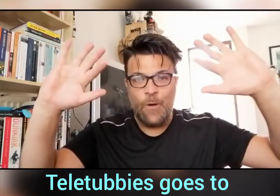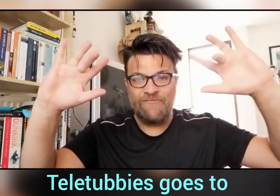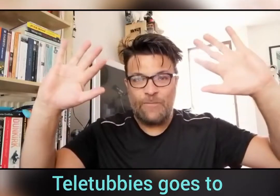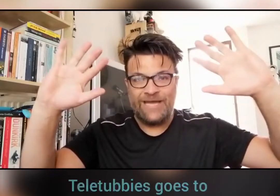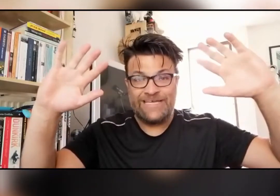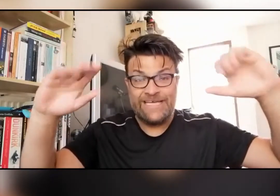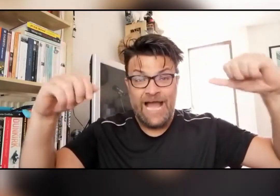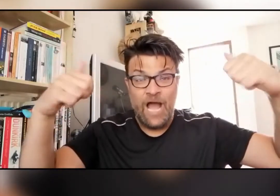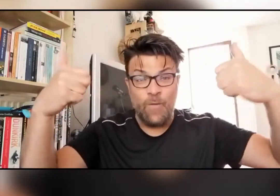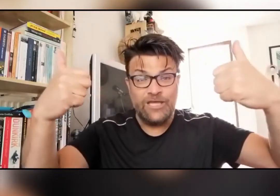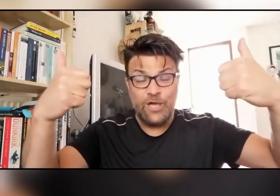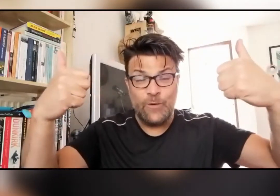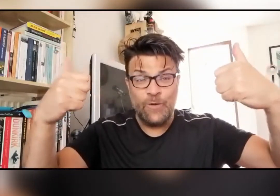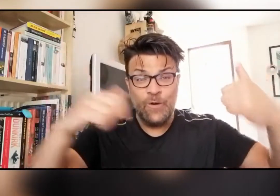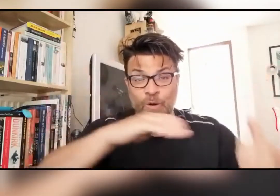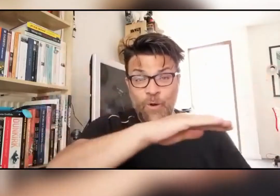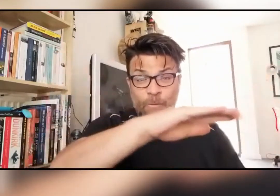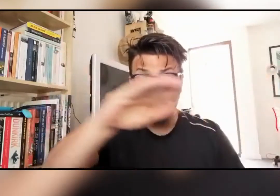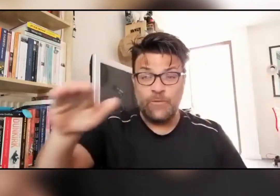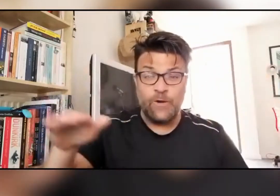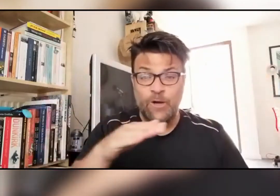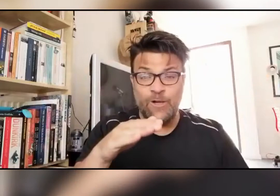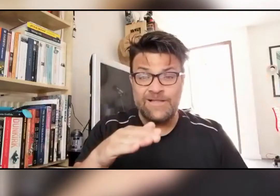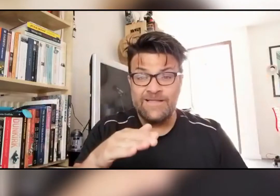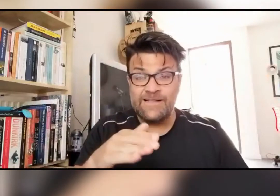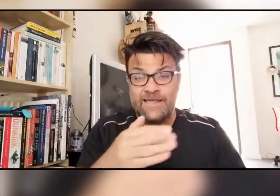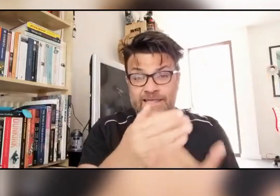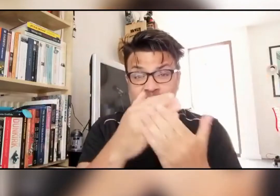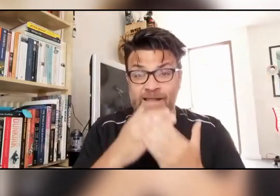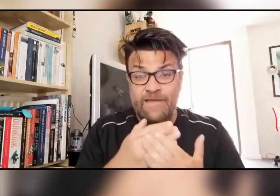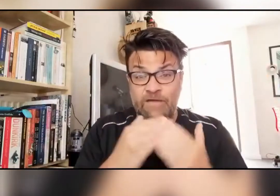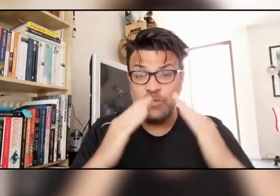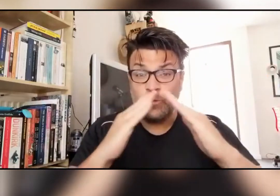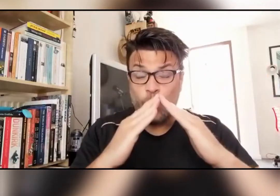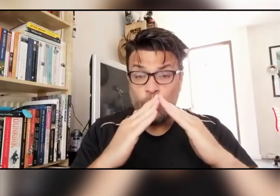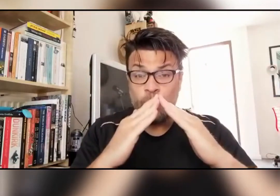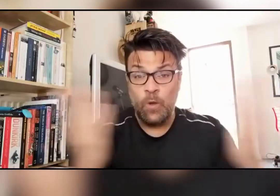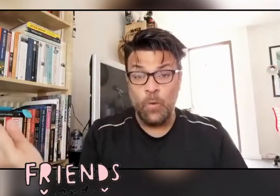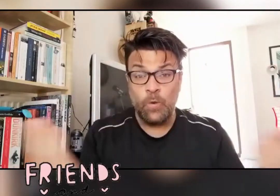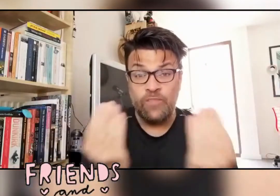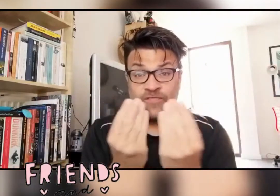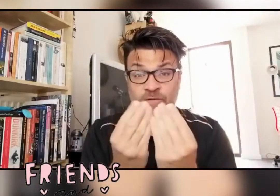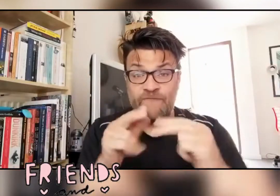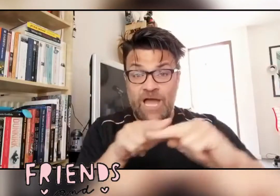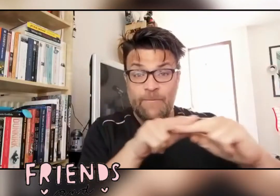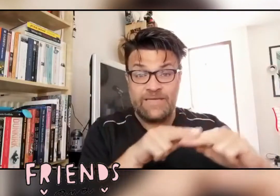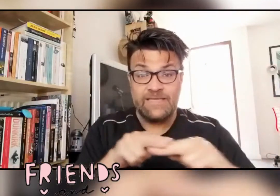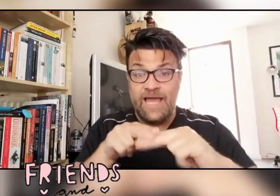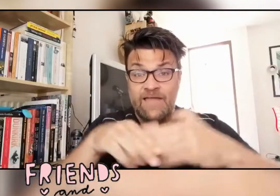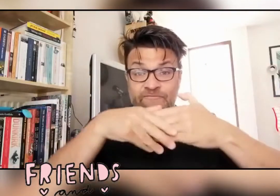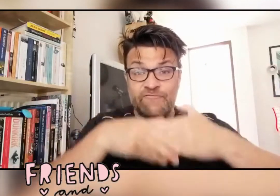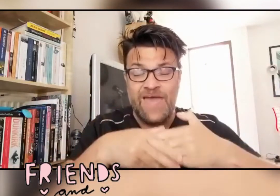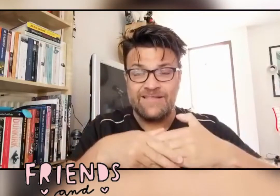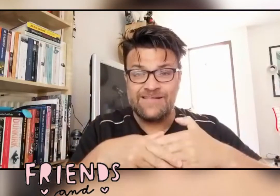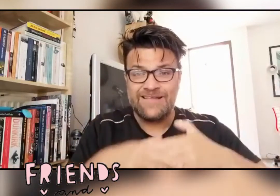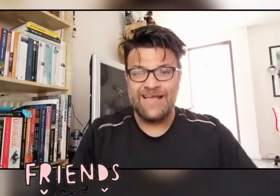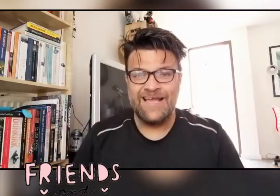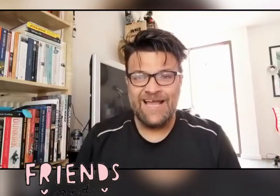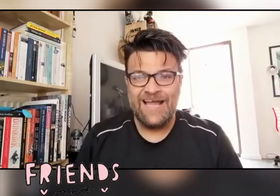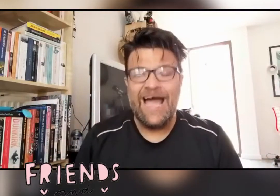Hello everybody, how are you? Hope you all staying safe at home with your family and friends.